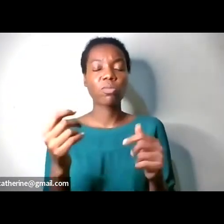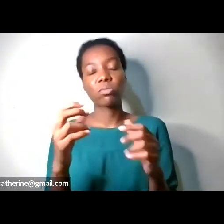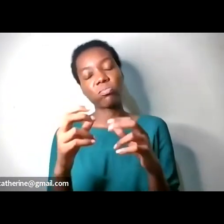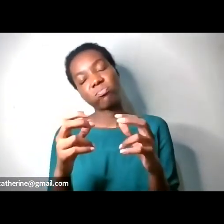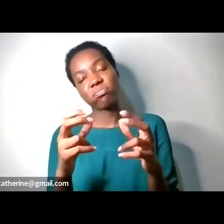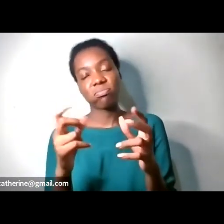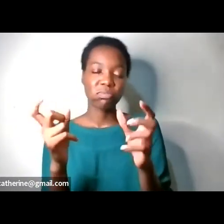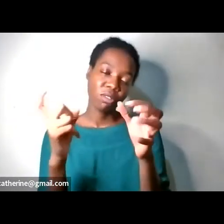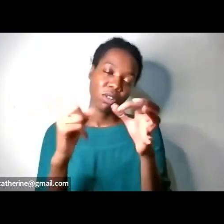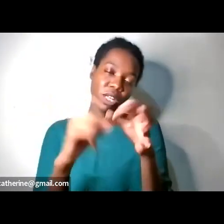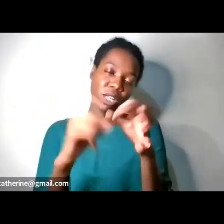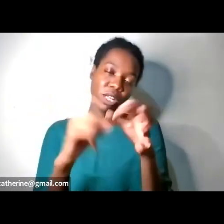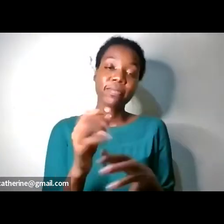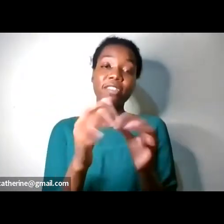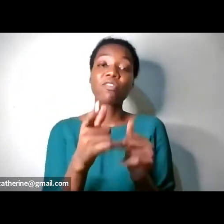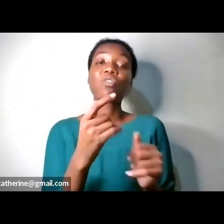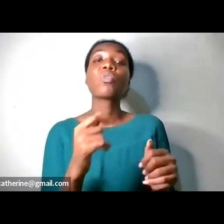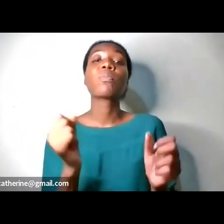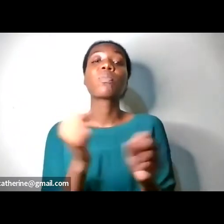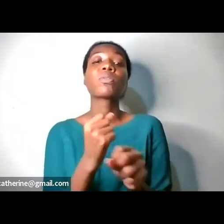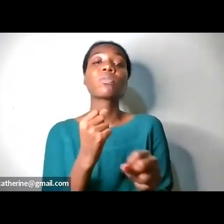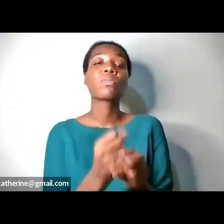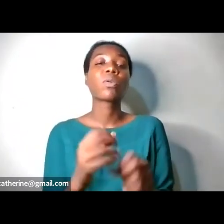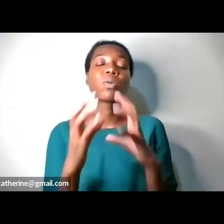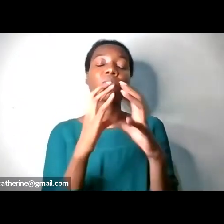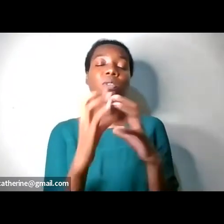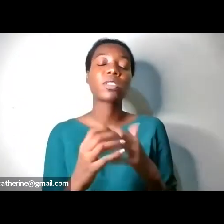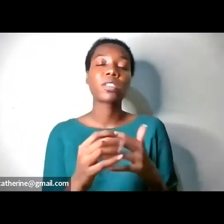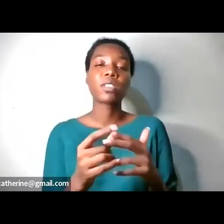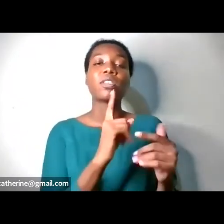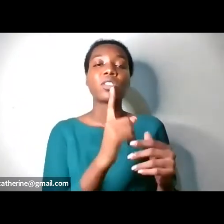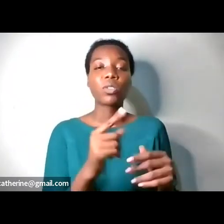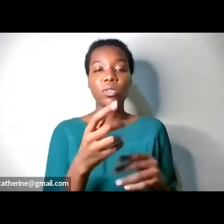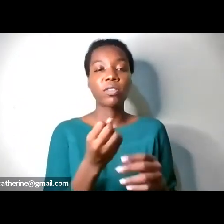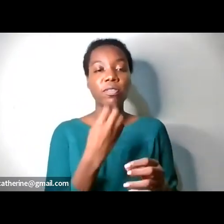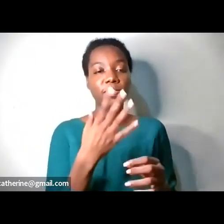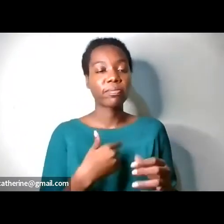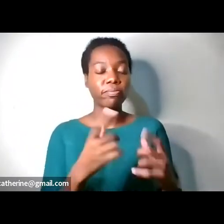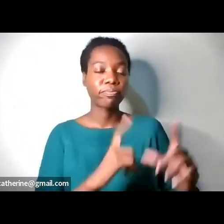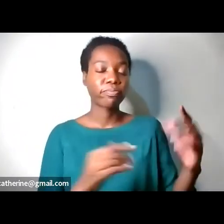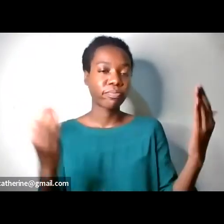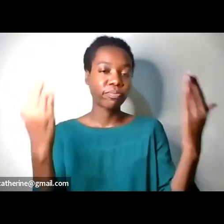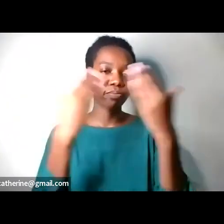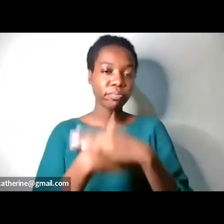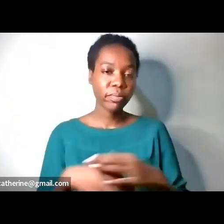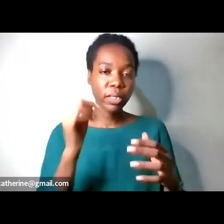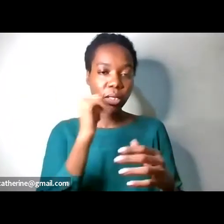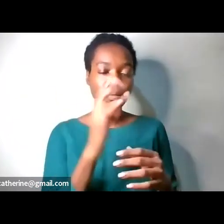case you are not able to get the contact. So I think from me, it's a lovely night. Always a pleasure to see